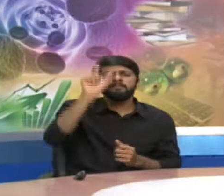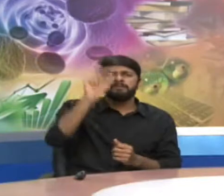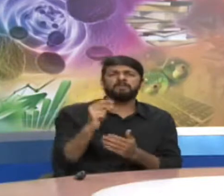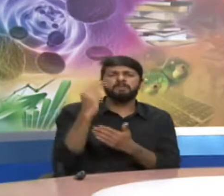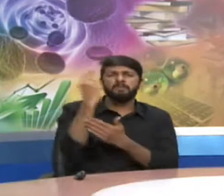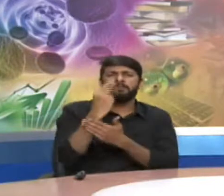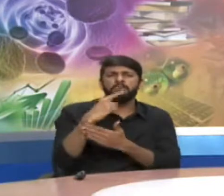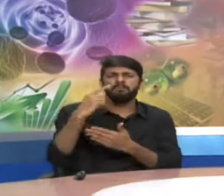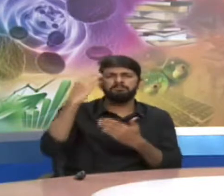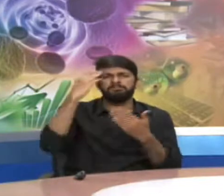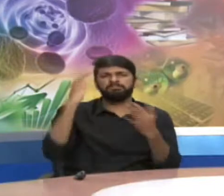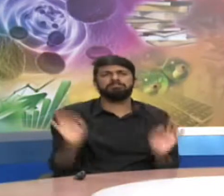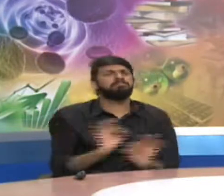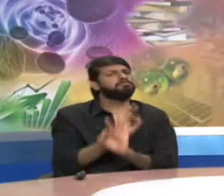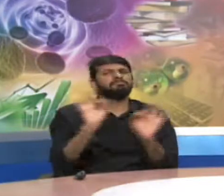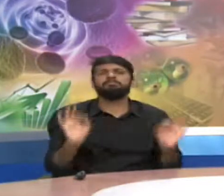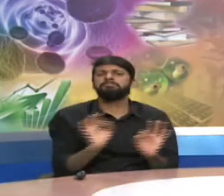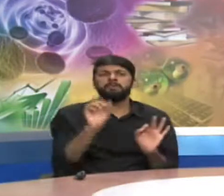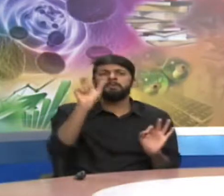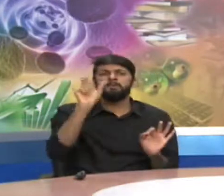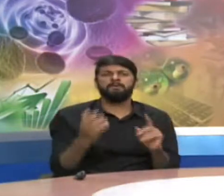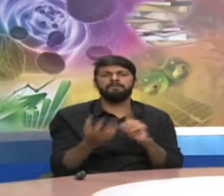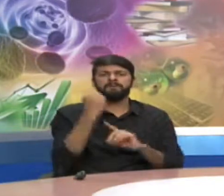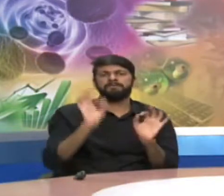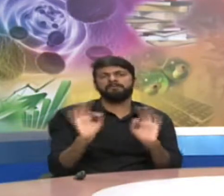And the artist who made is still unknown.